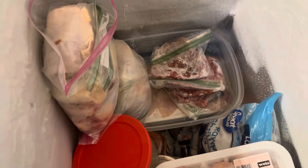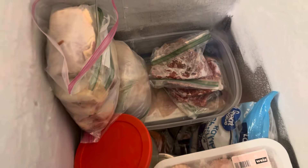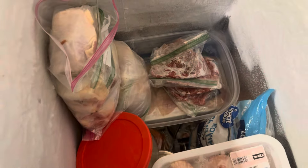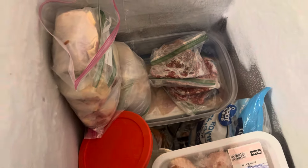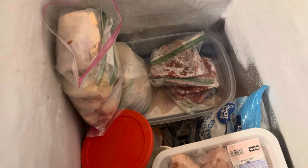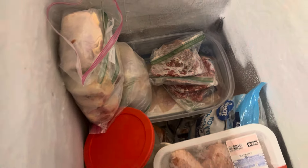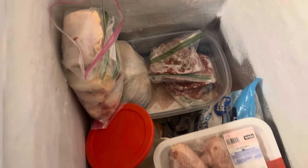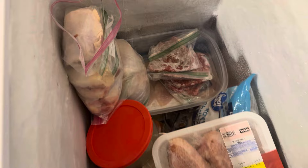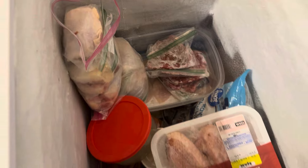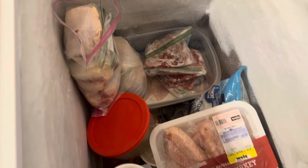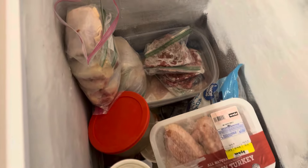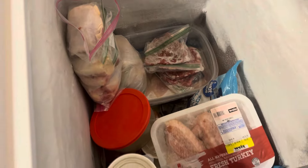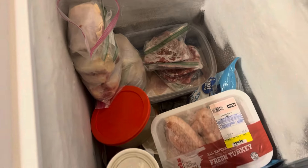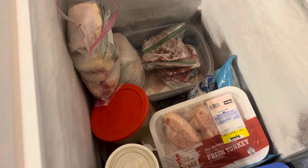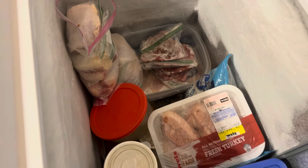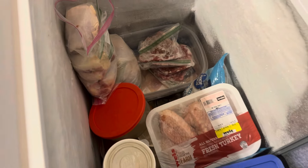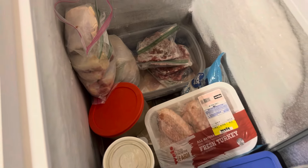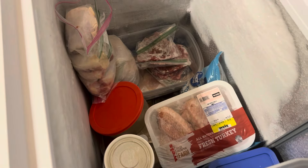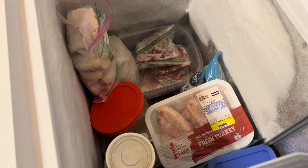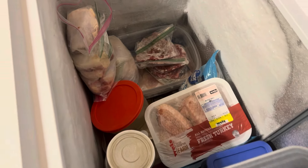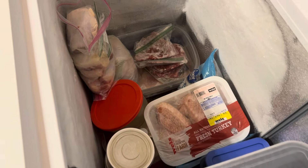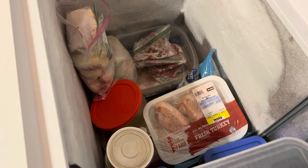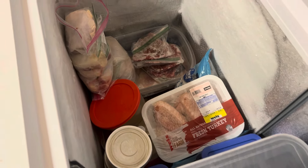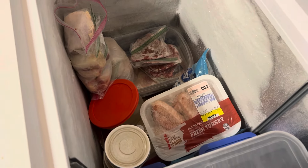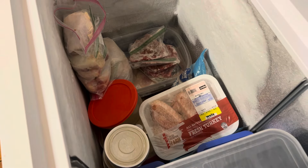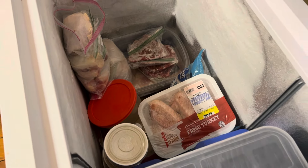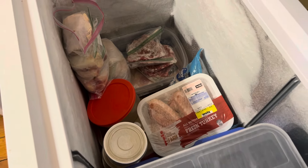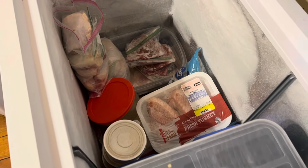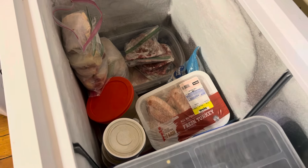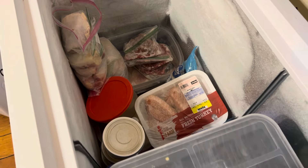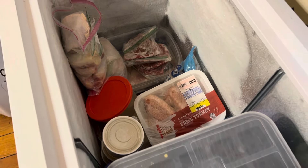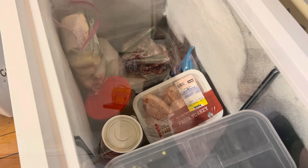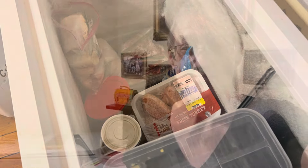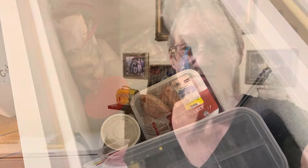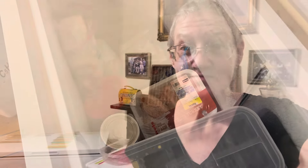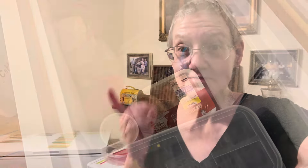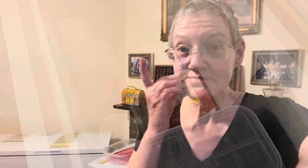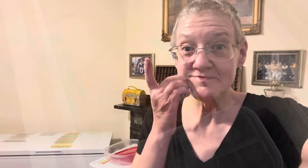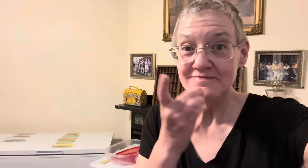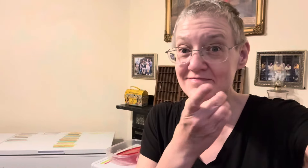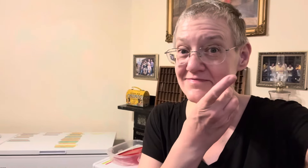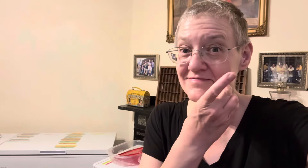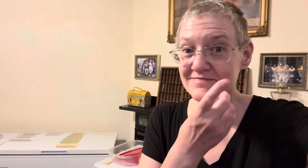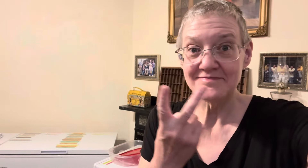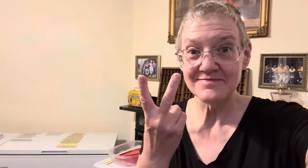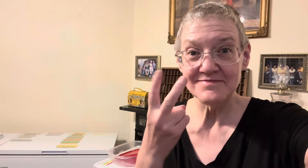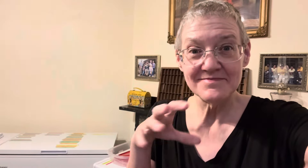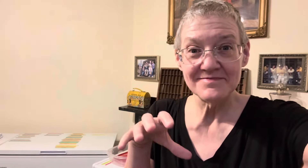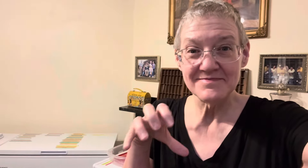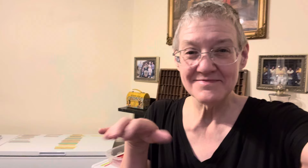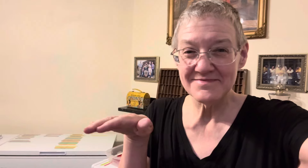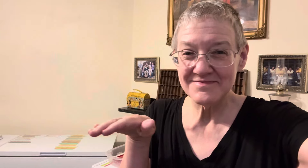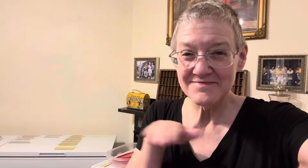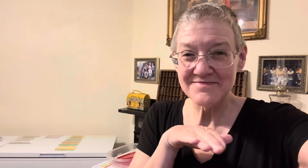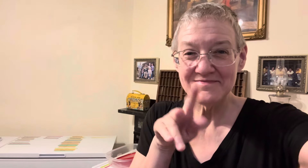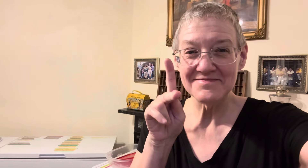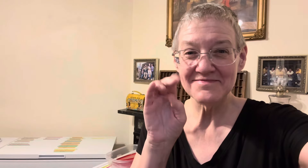baggie, this made me 10 servings. Let's get it in the freezer. Dale has 2